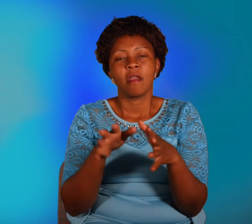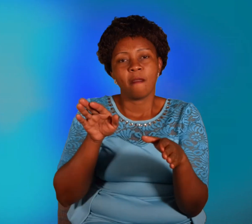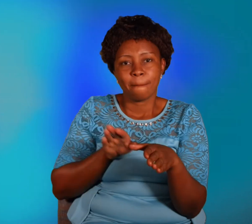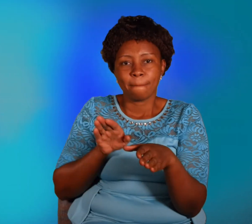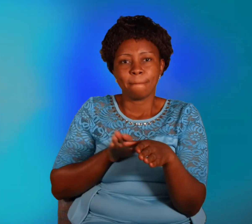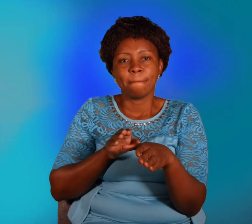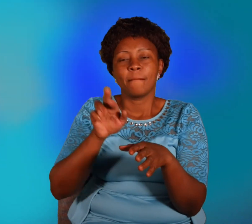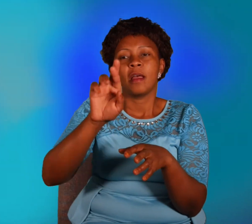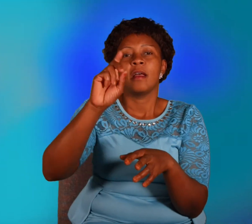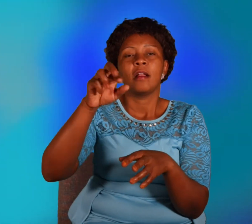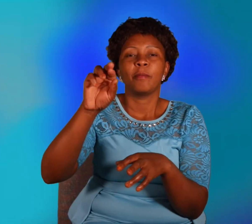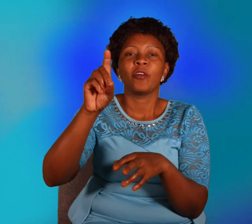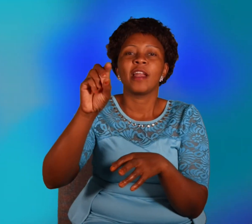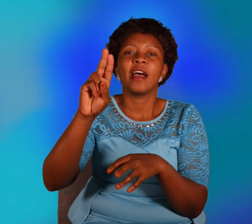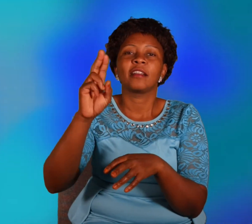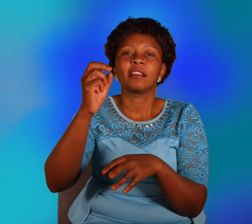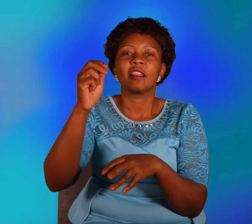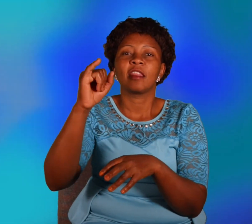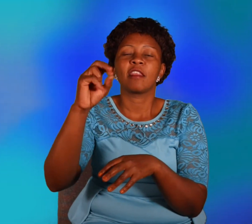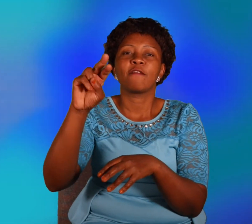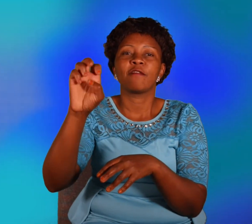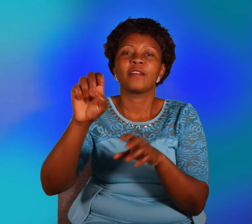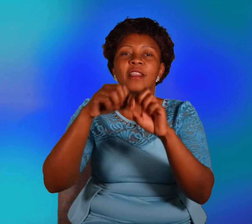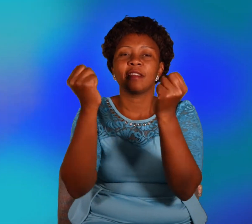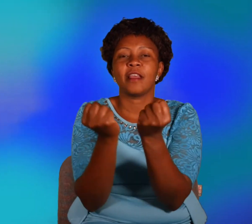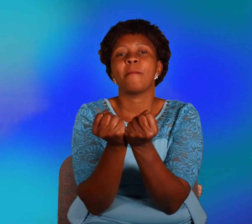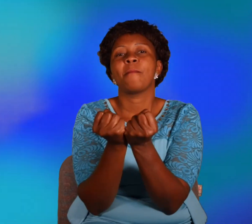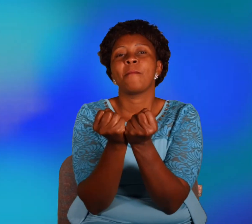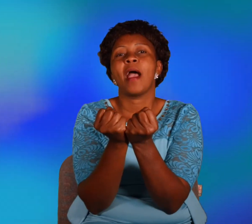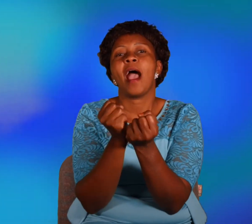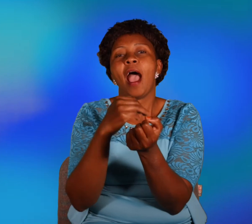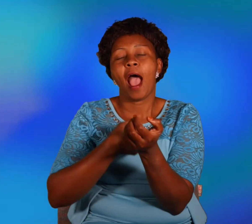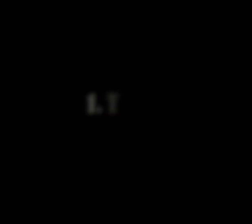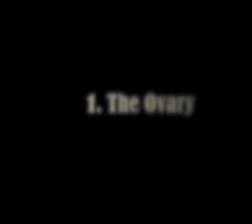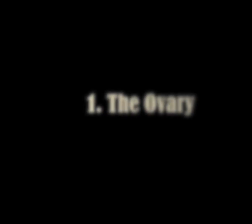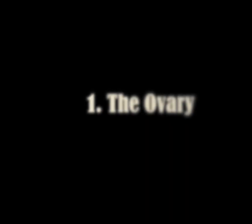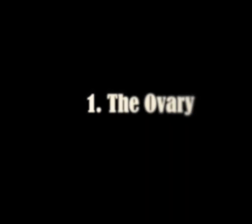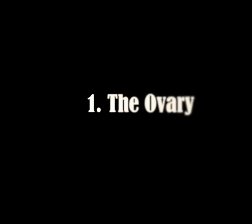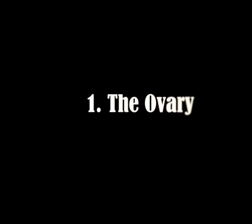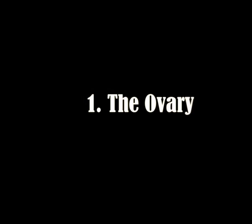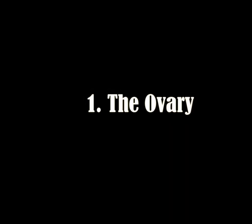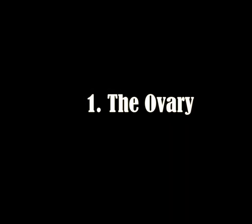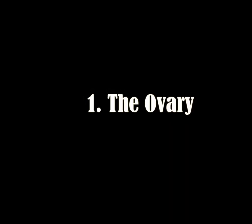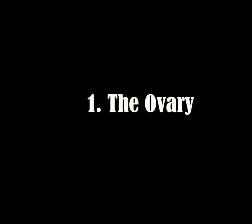The female reproductive system consists of 1. The